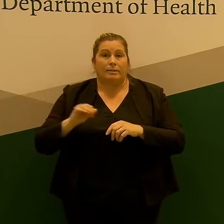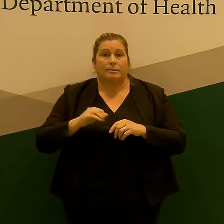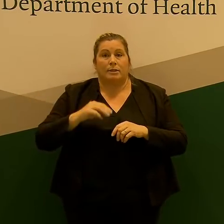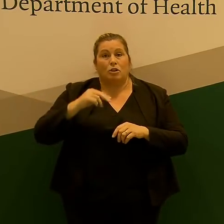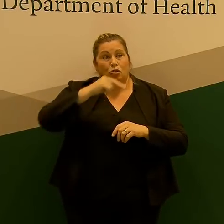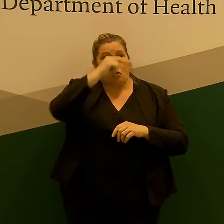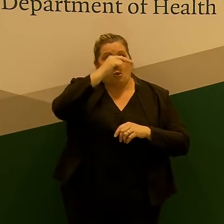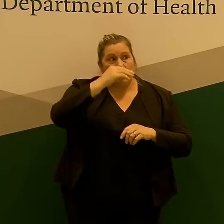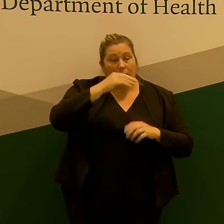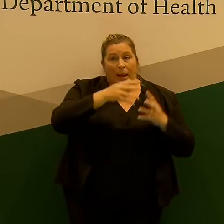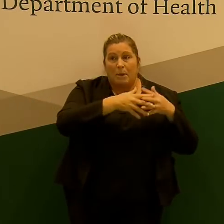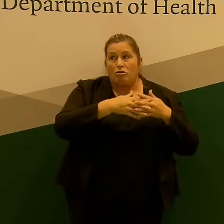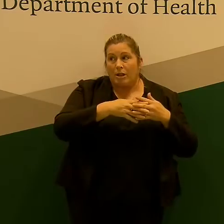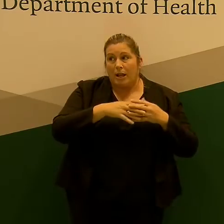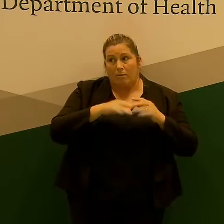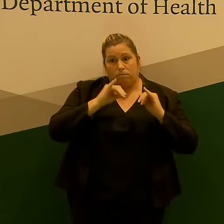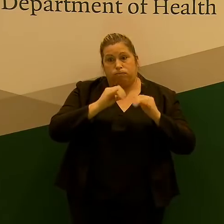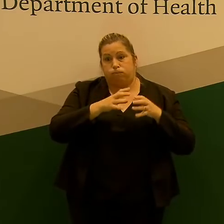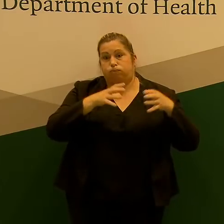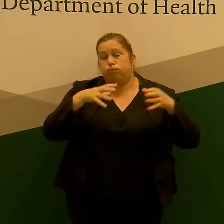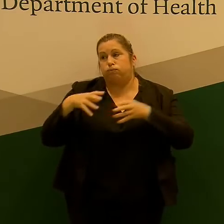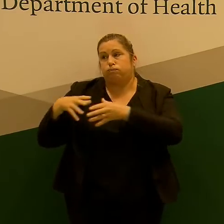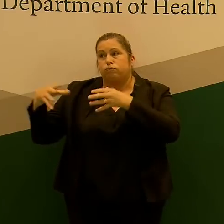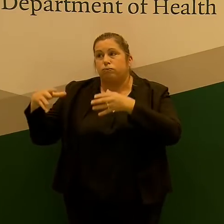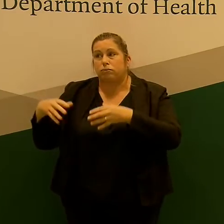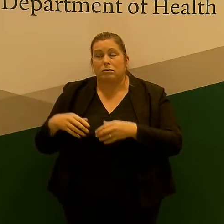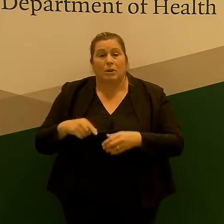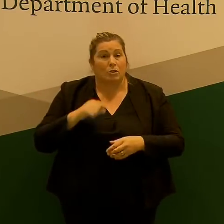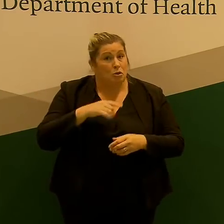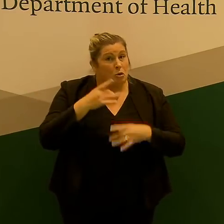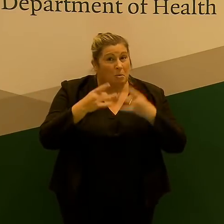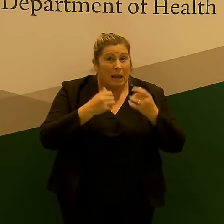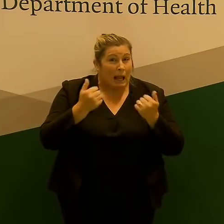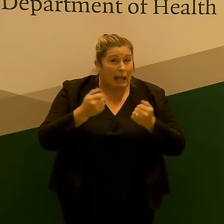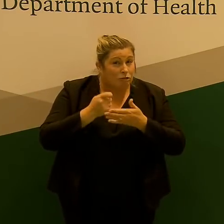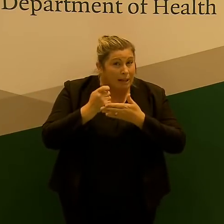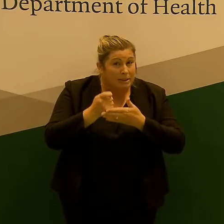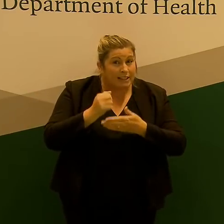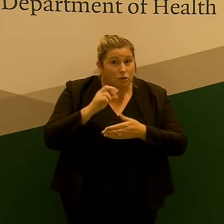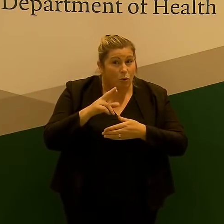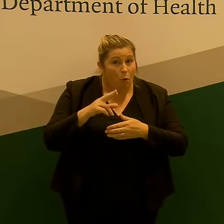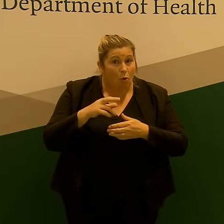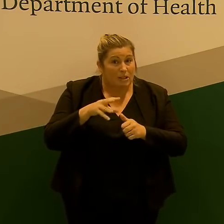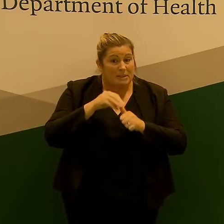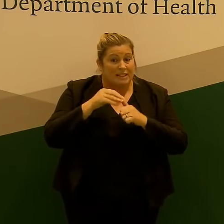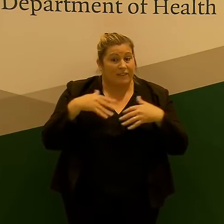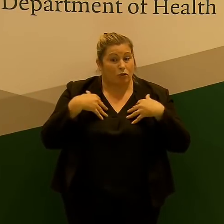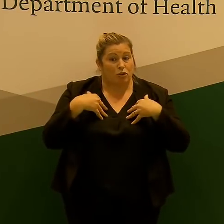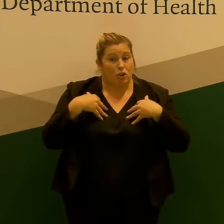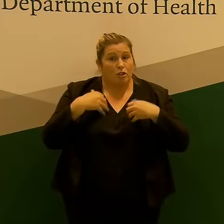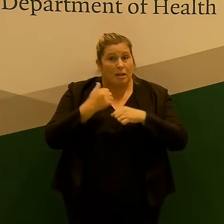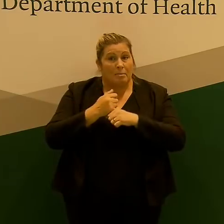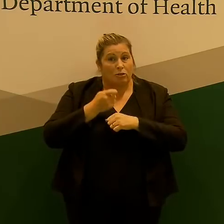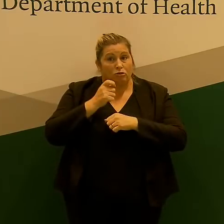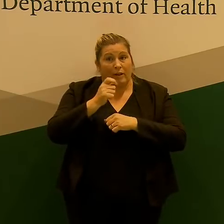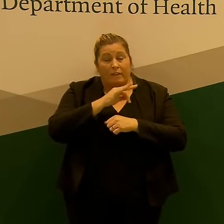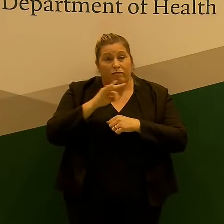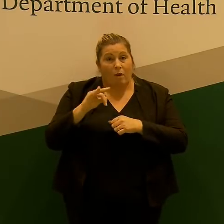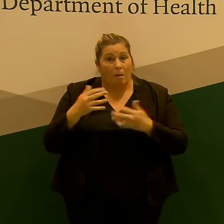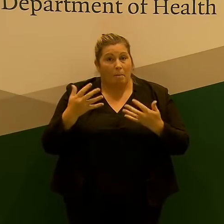in North America. Have you made any recommendations or expressed any specific concerns in relation to travel